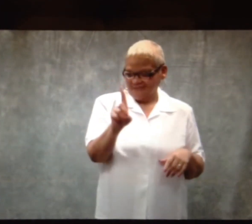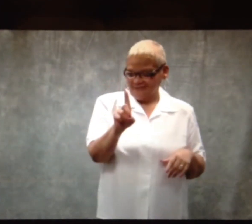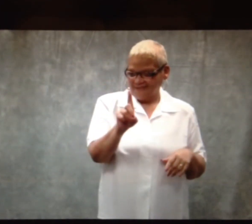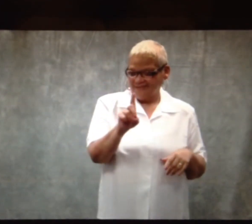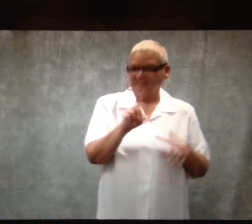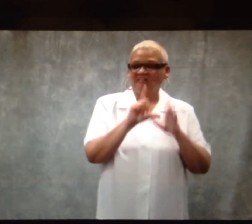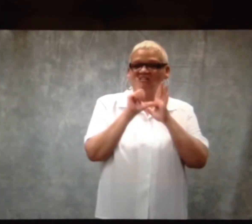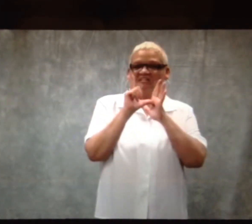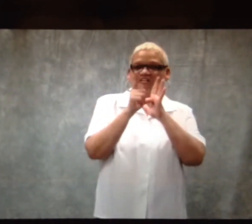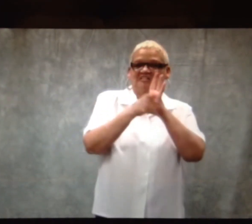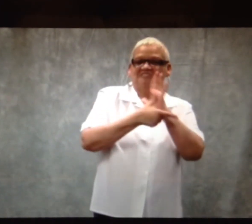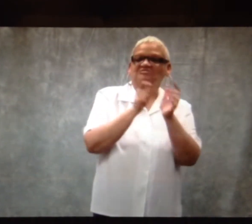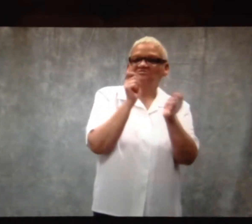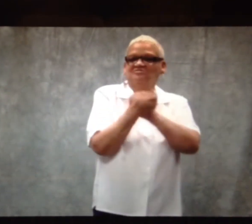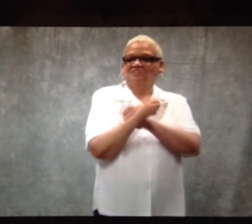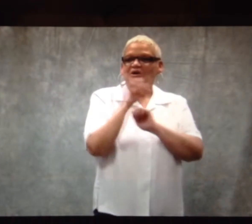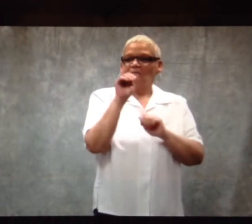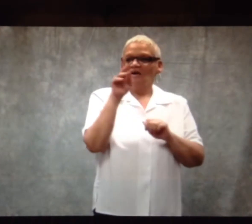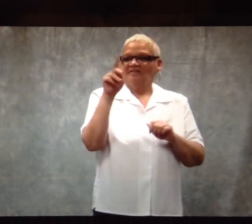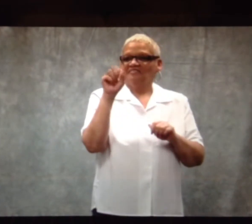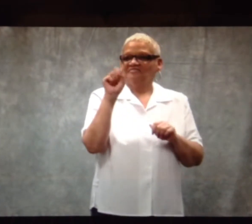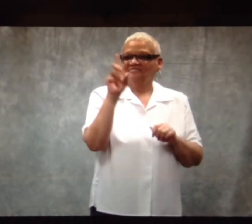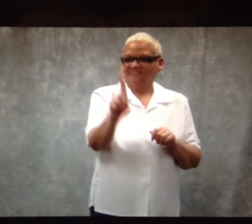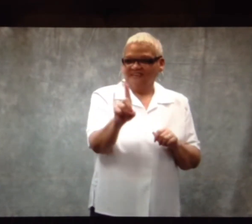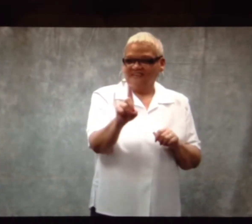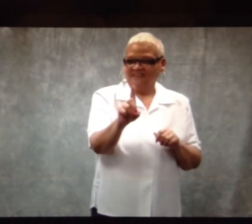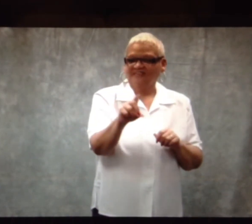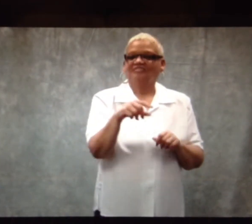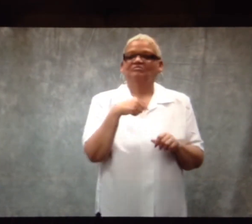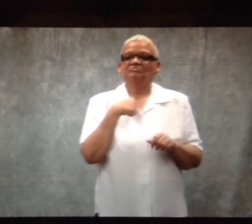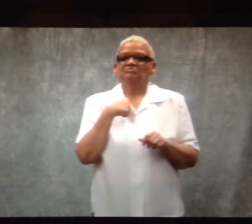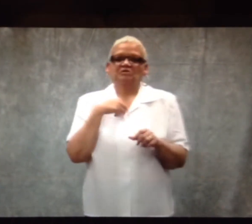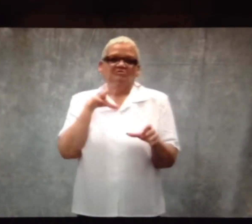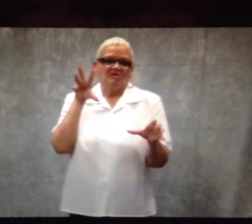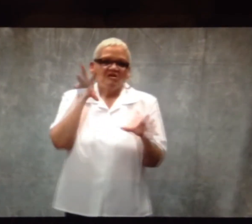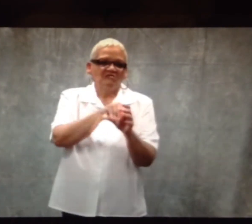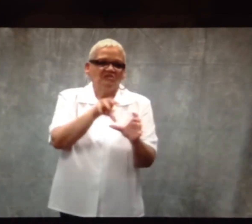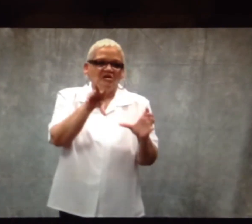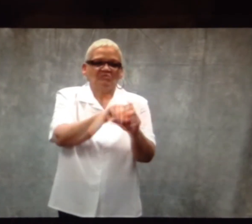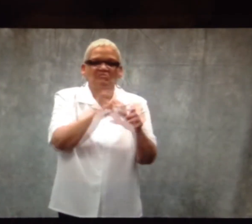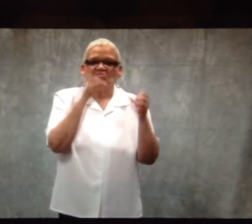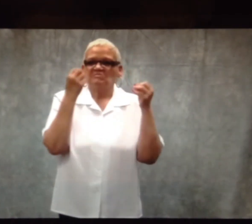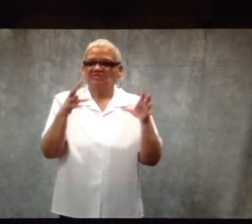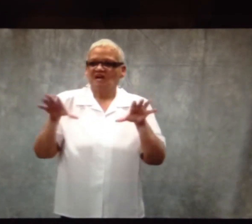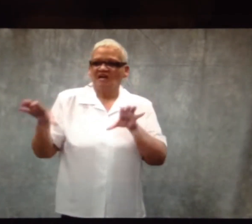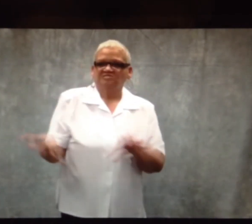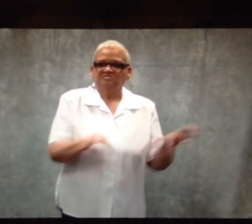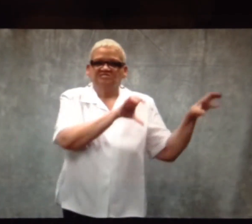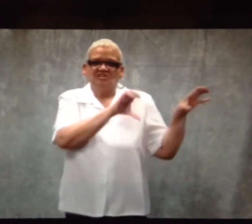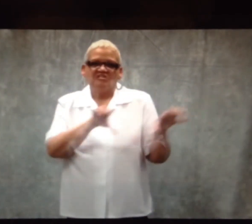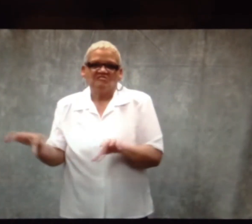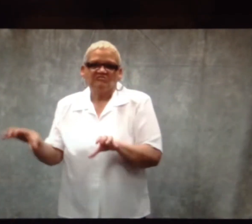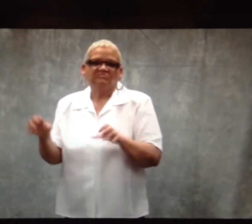deaf. Now, I used to go to JSD, and they changed their name to MSD. I was